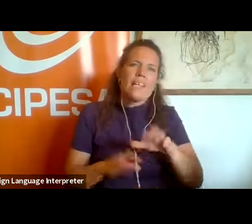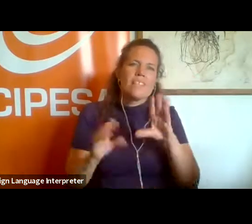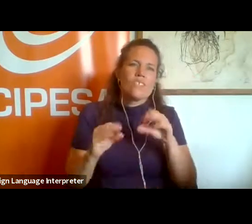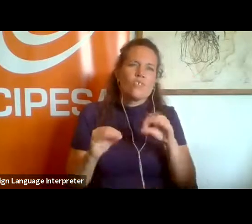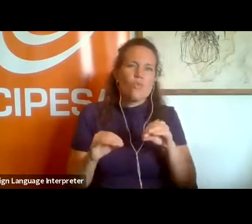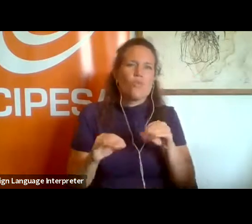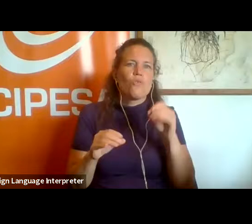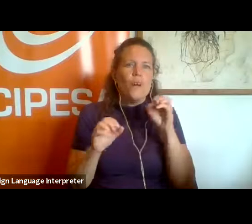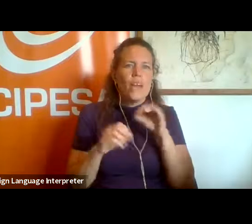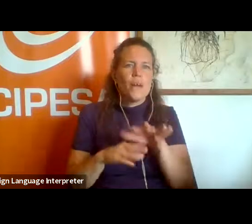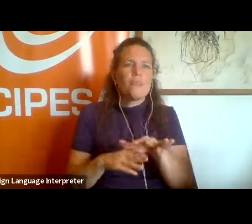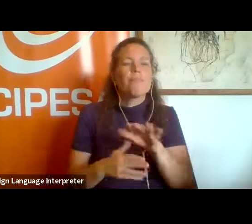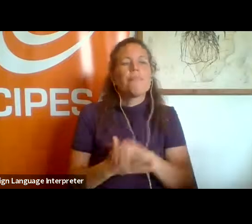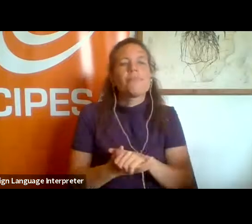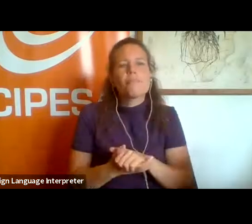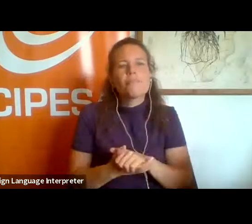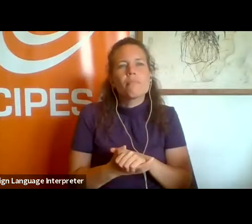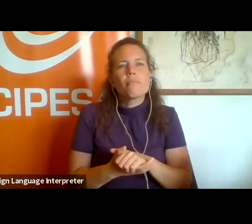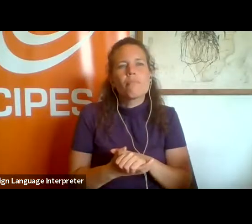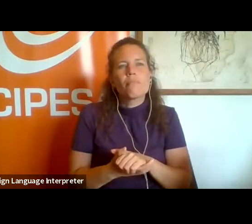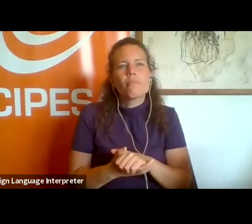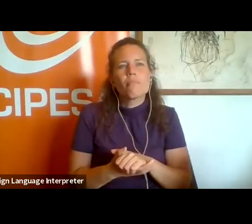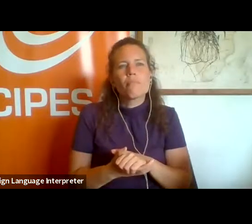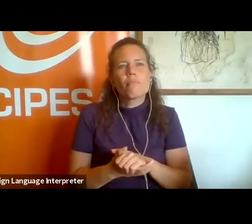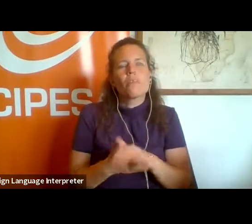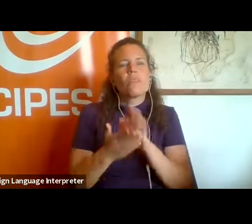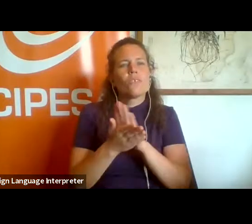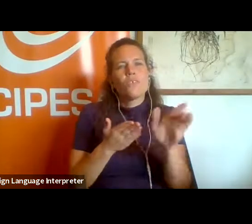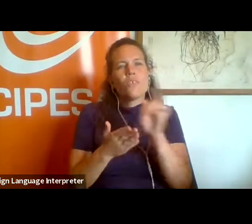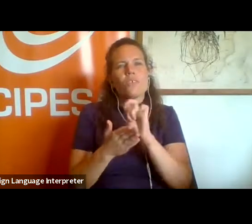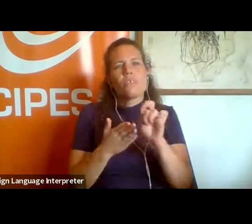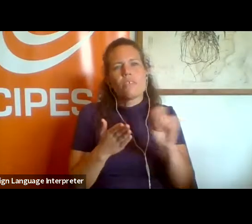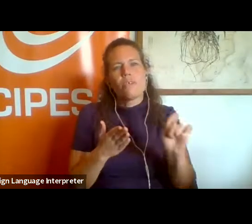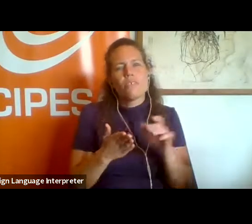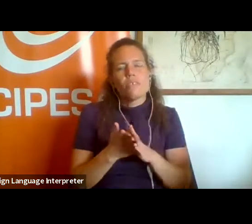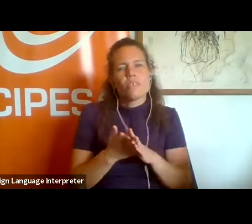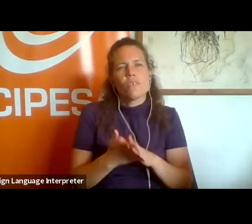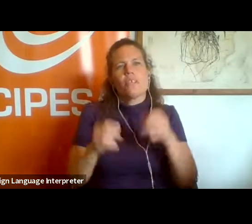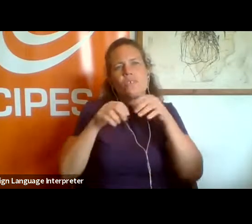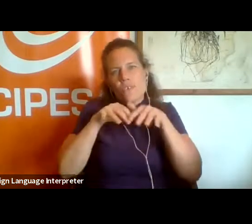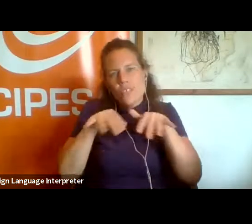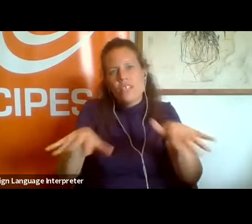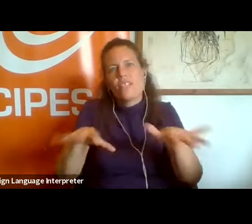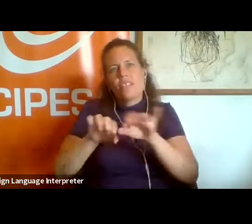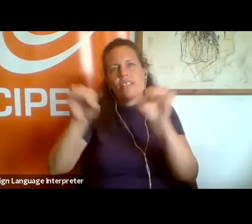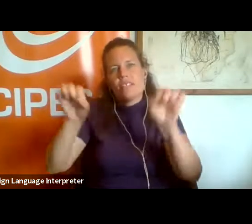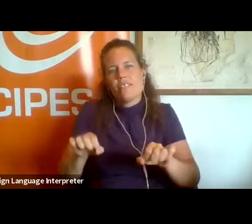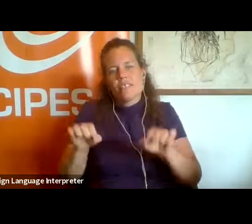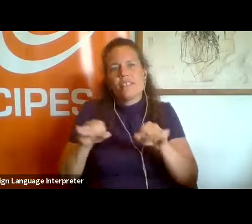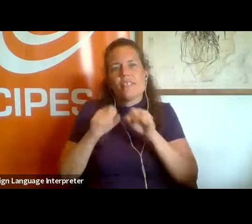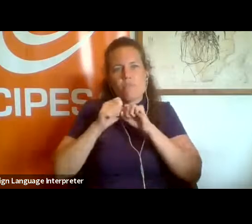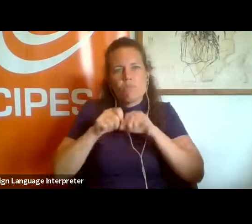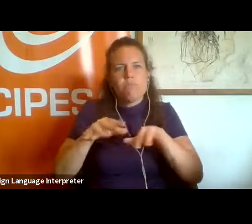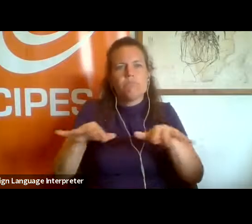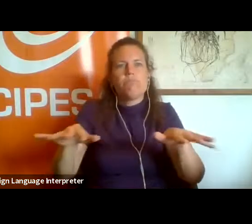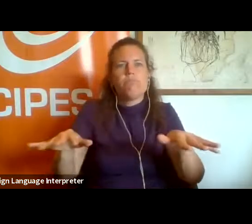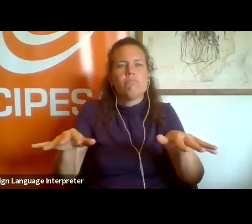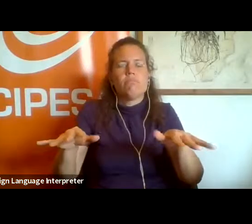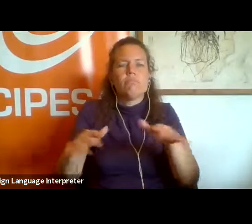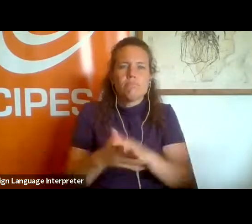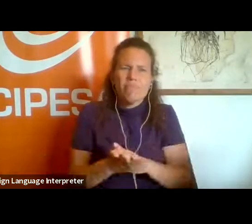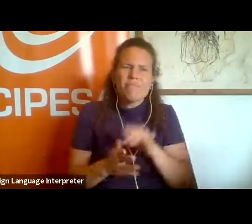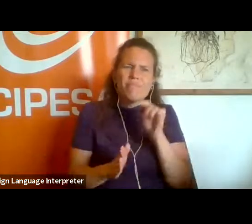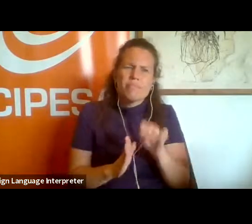And obviously it's nondescript, so it traverses through systems quite freely. So I think that's another issue